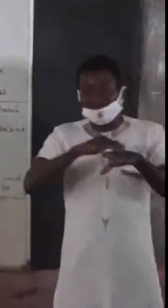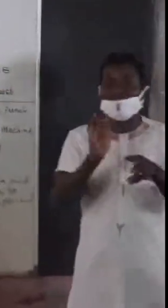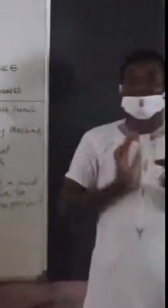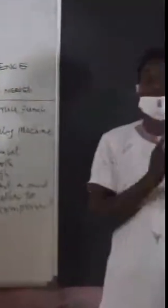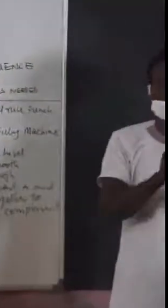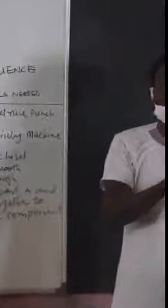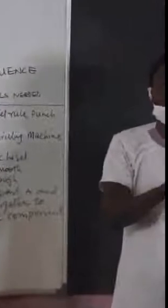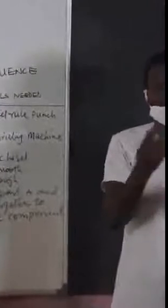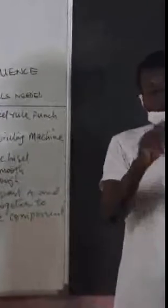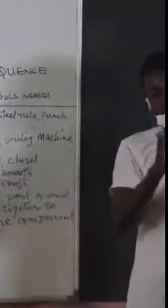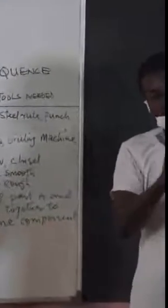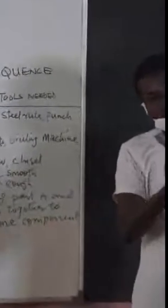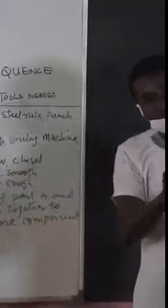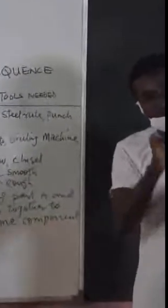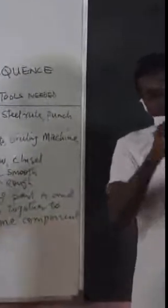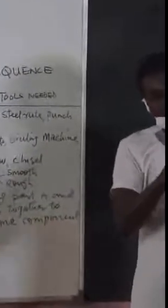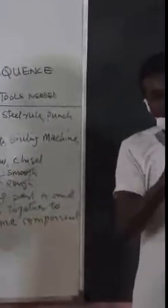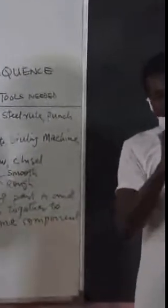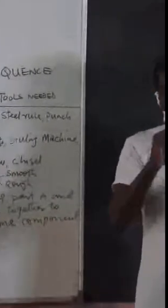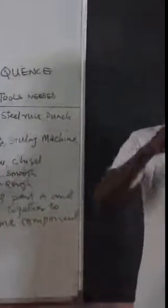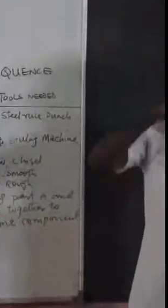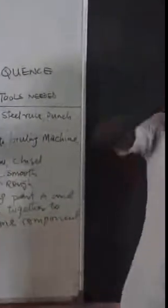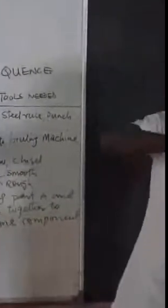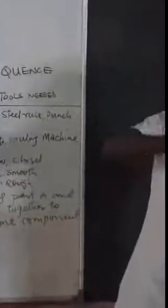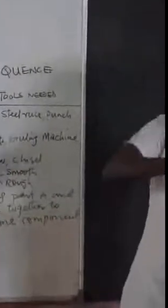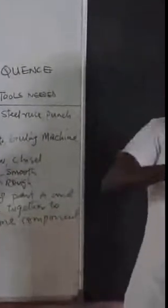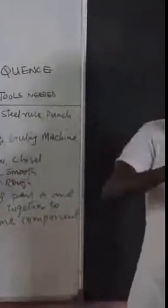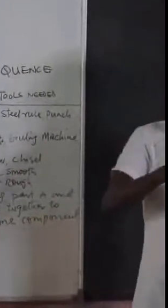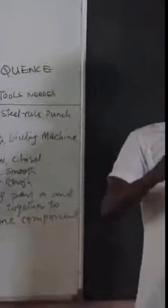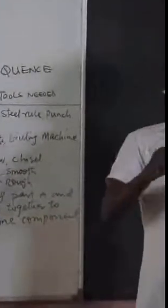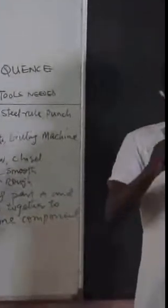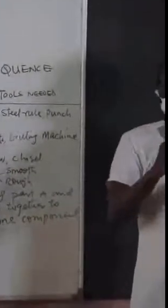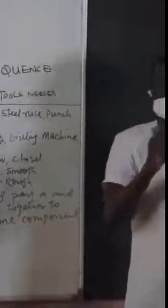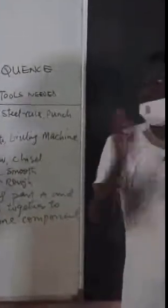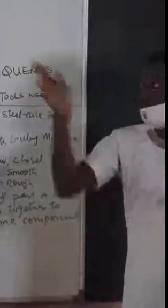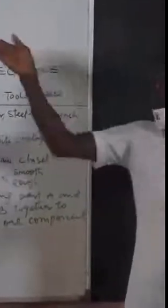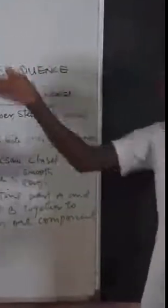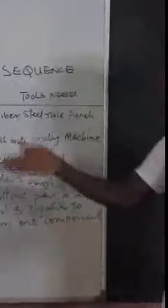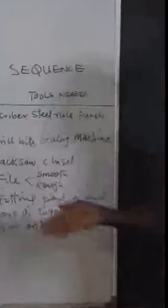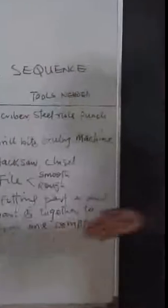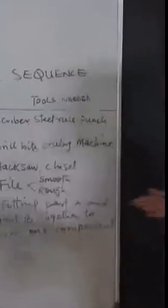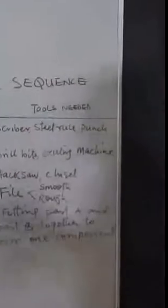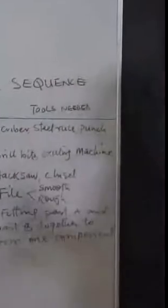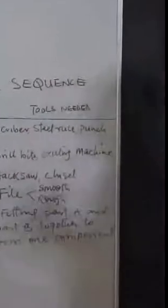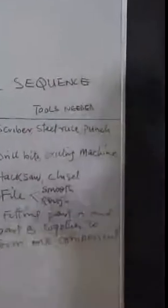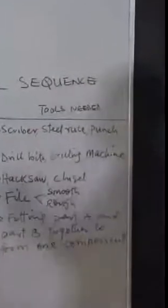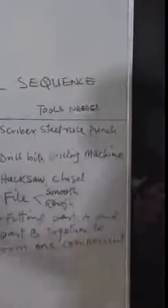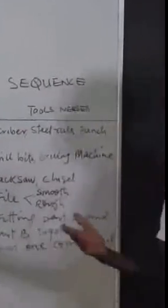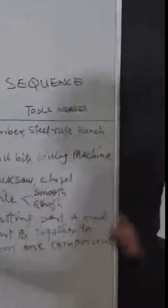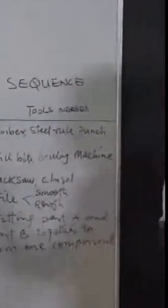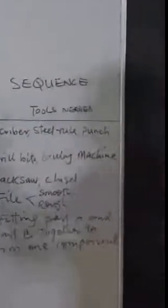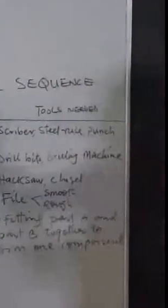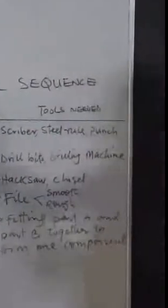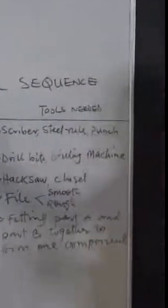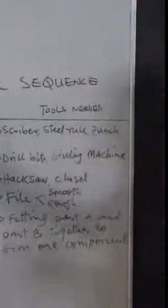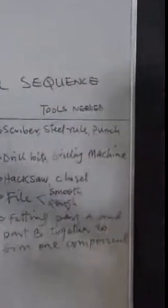practical name is fitting exercise. The following materials are supplied: A,